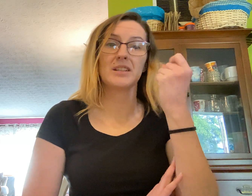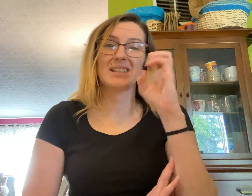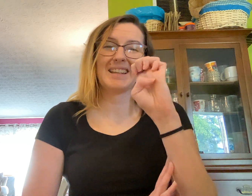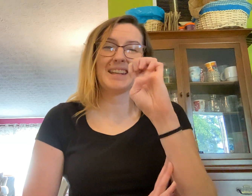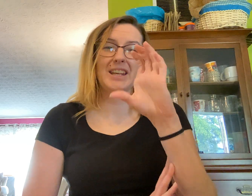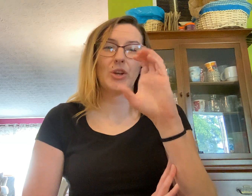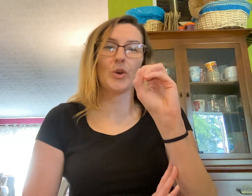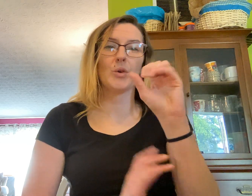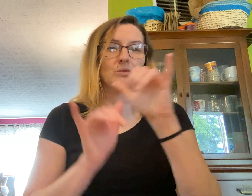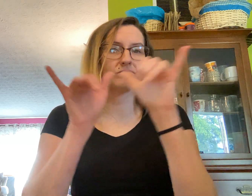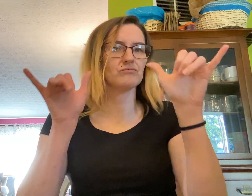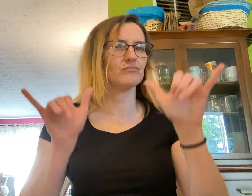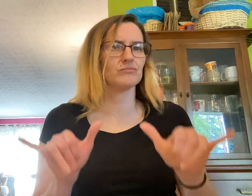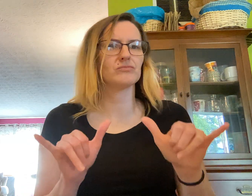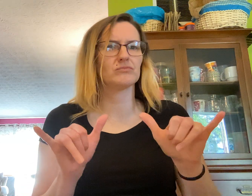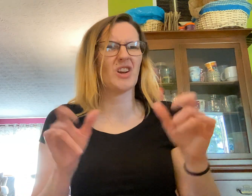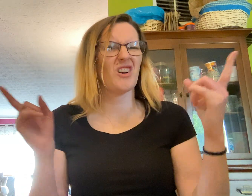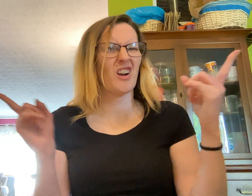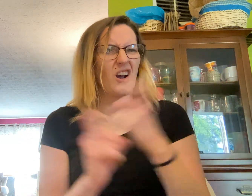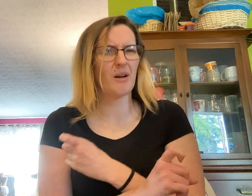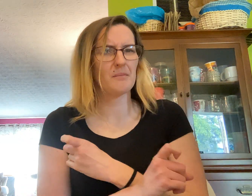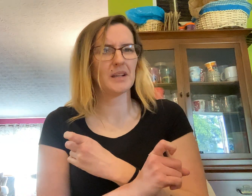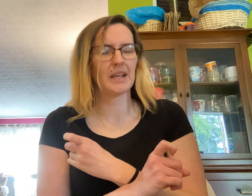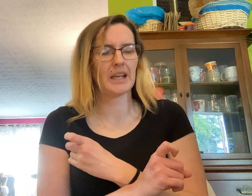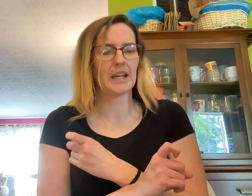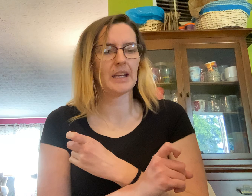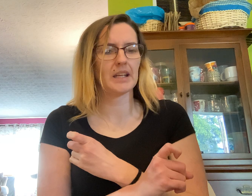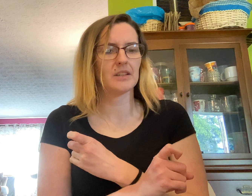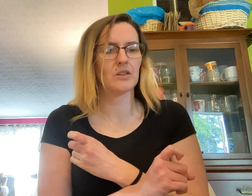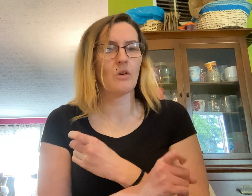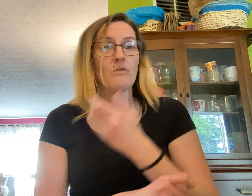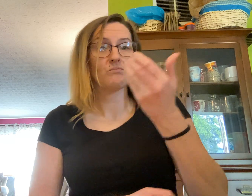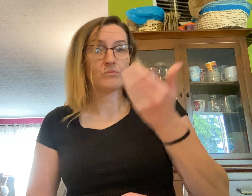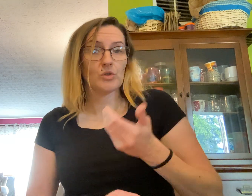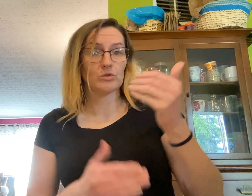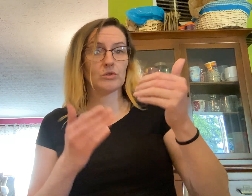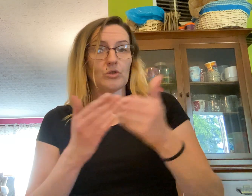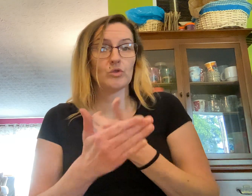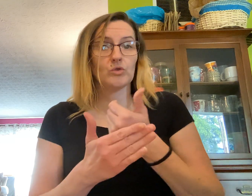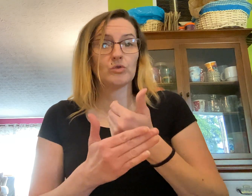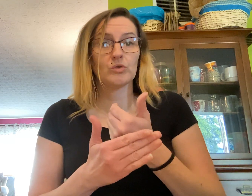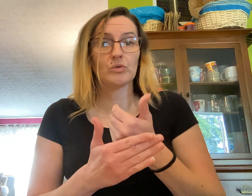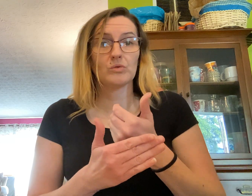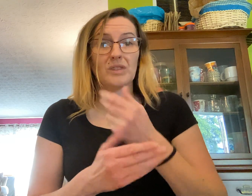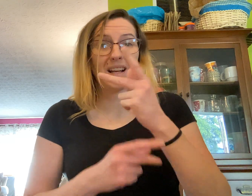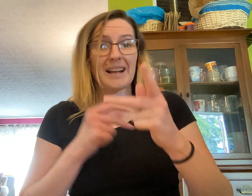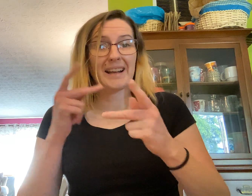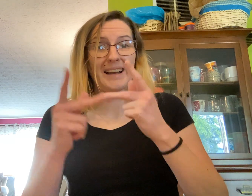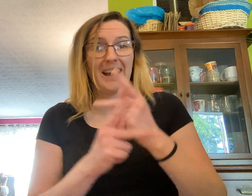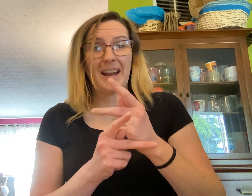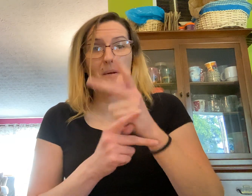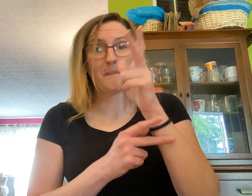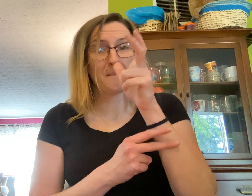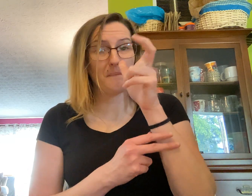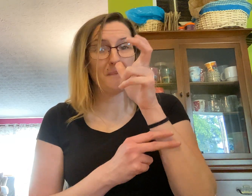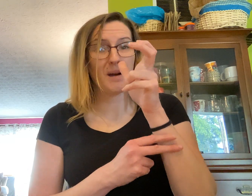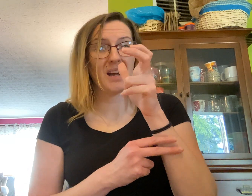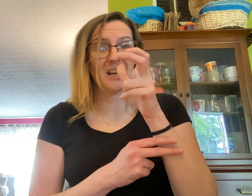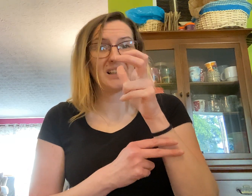and introducing a new species could have impacts we'd never expect on other bugs, on birds that eat